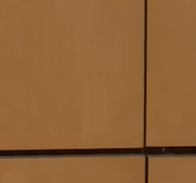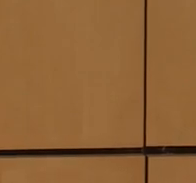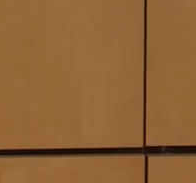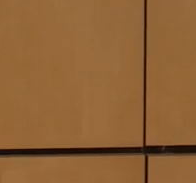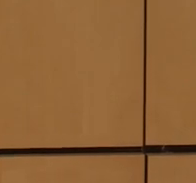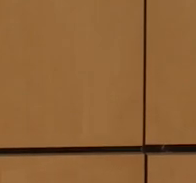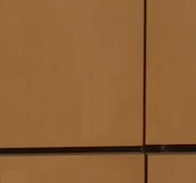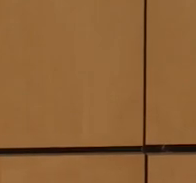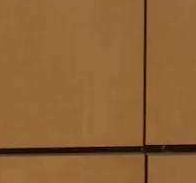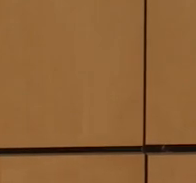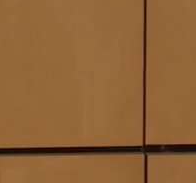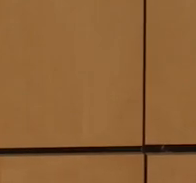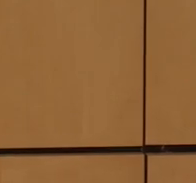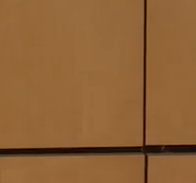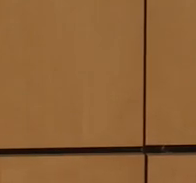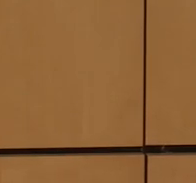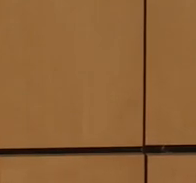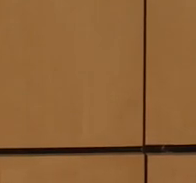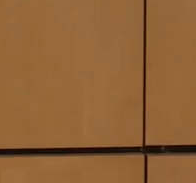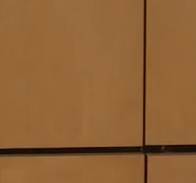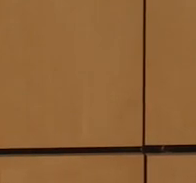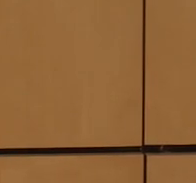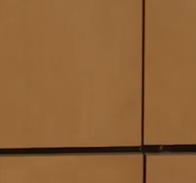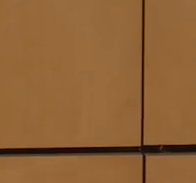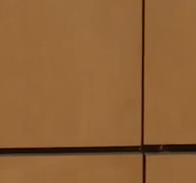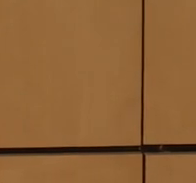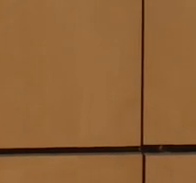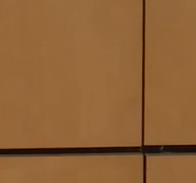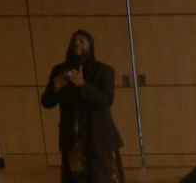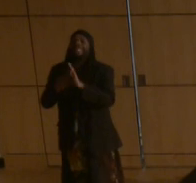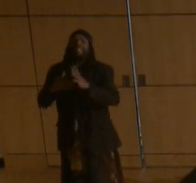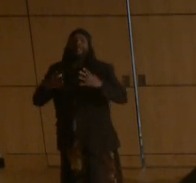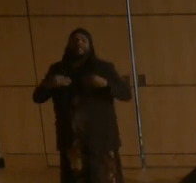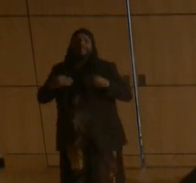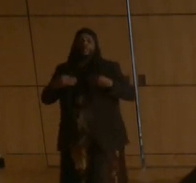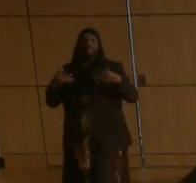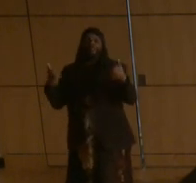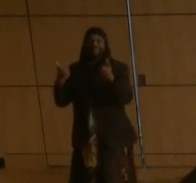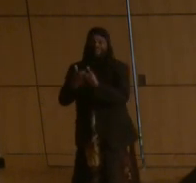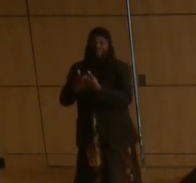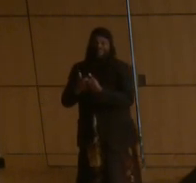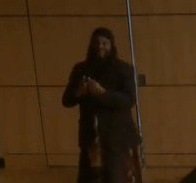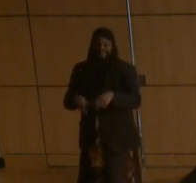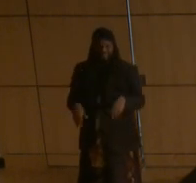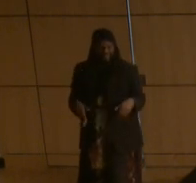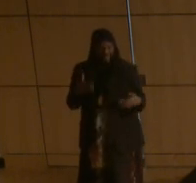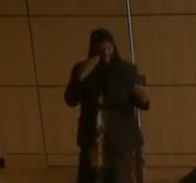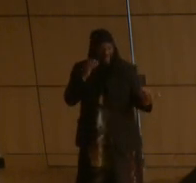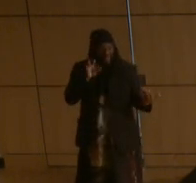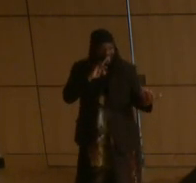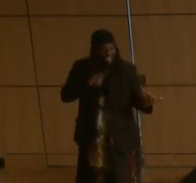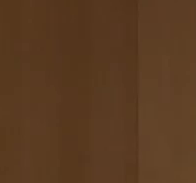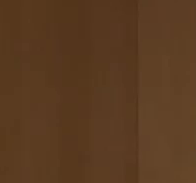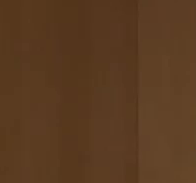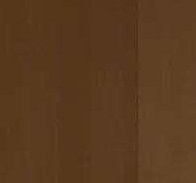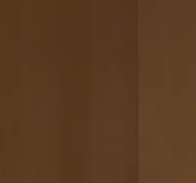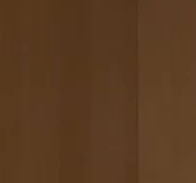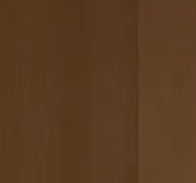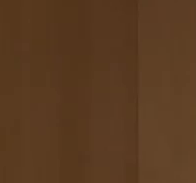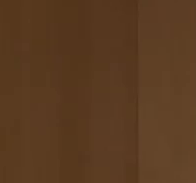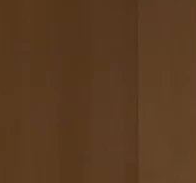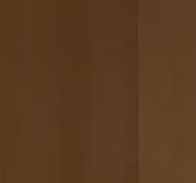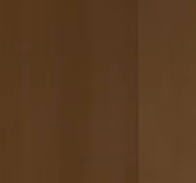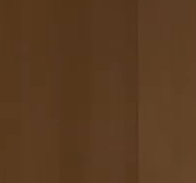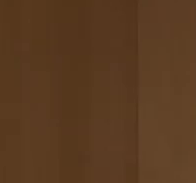ways? And the only way to do that is to embrace the challenge. I don't know if that answers the question, but that's what I'm thinking about right now.